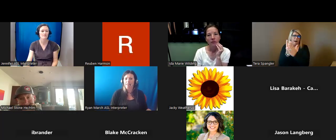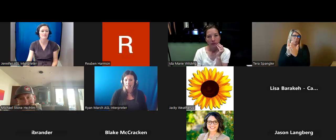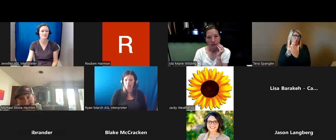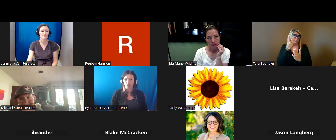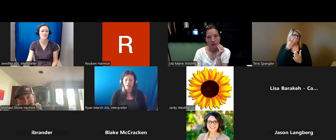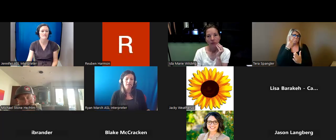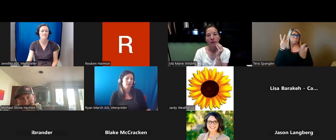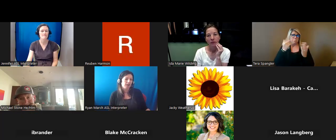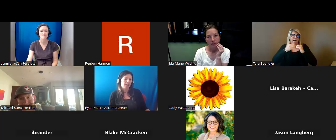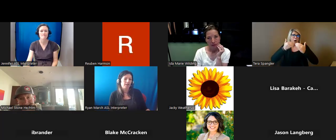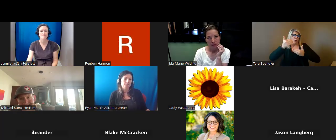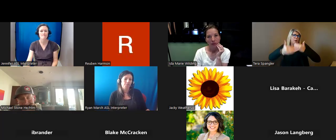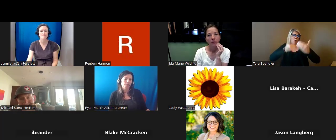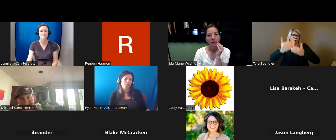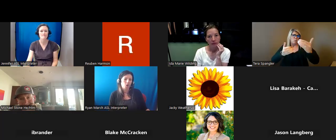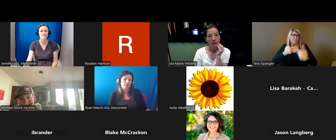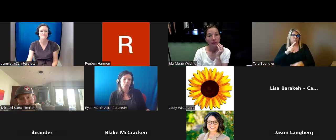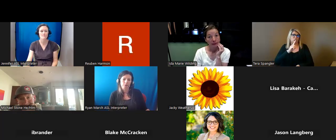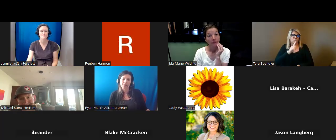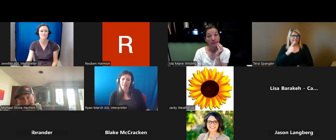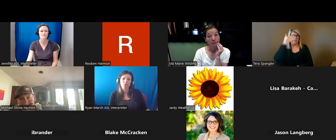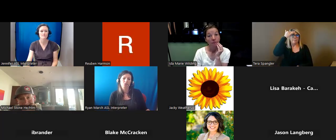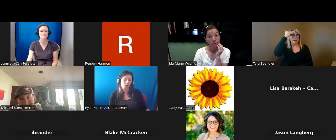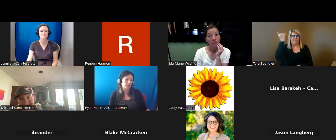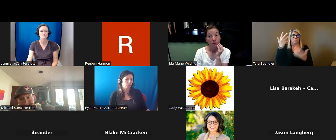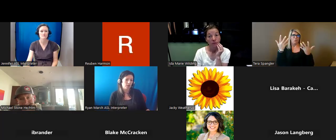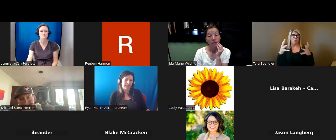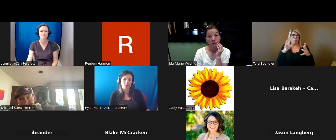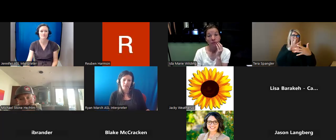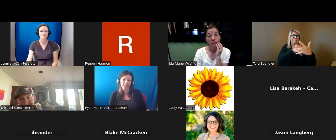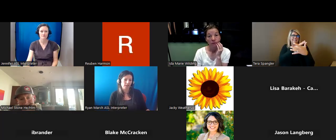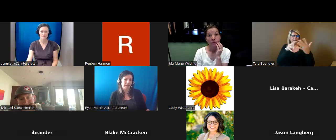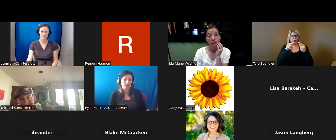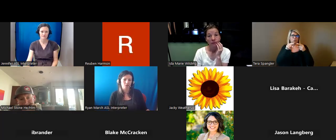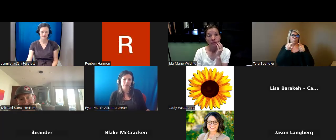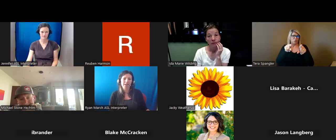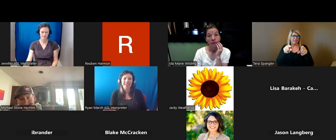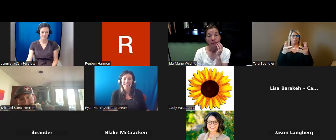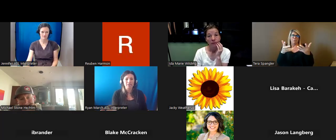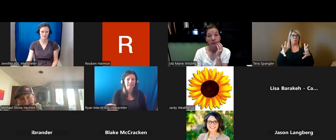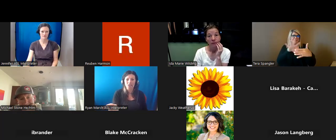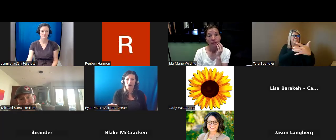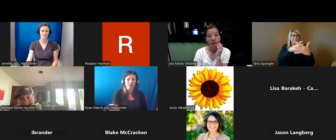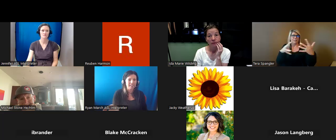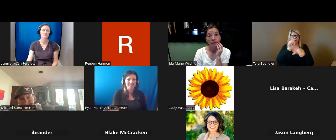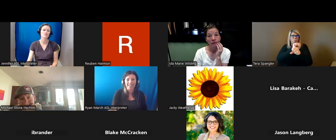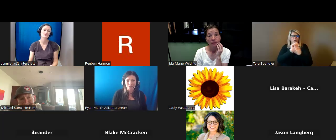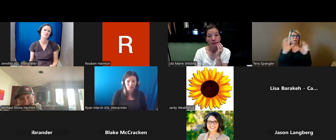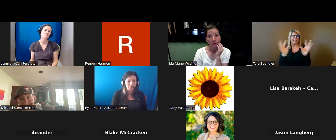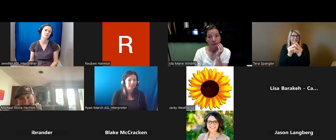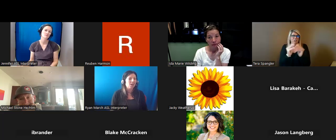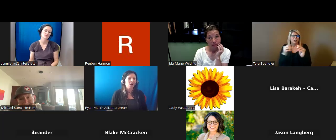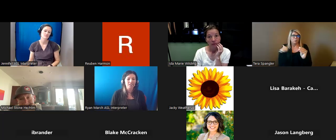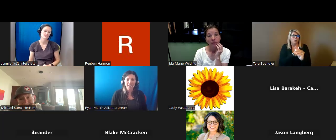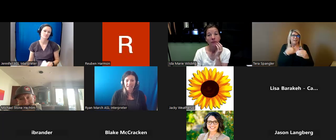be flexible um, going forward. But I think we'll start with the 1 hour and see how that goes. Again, because they're already